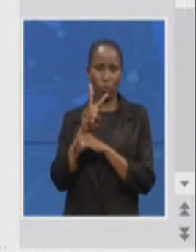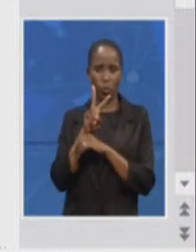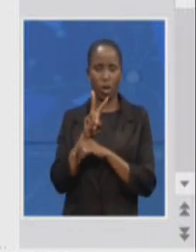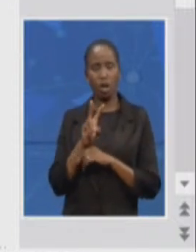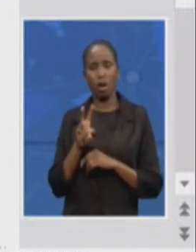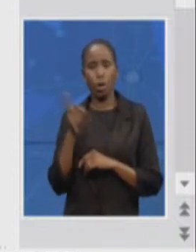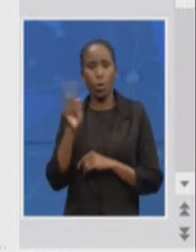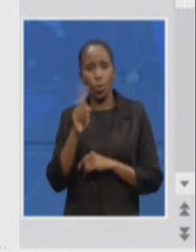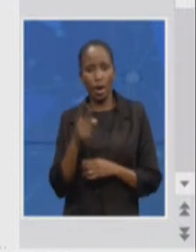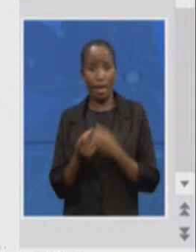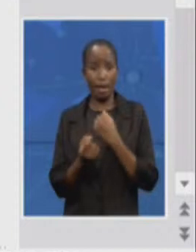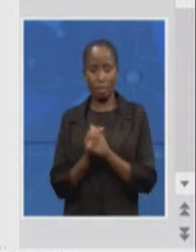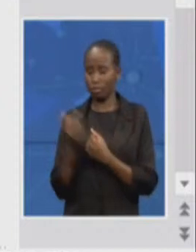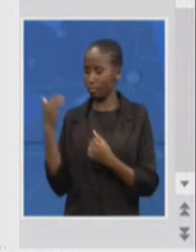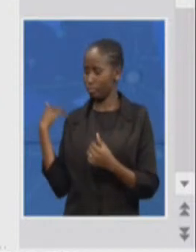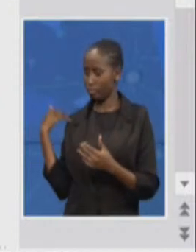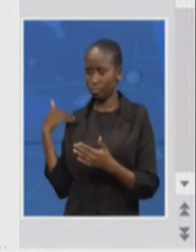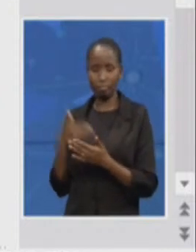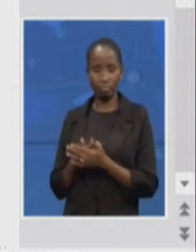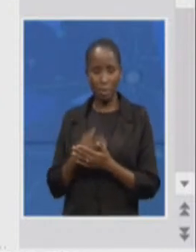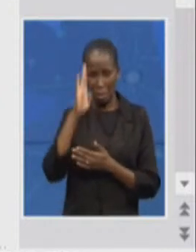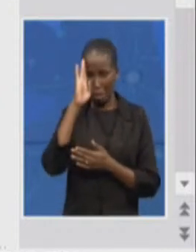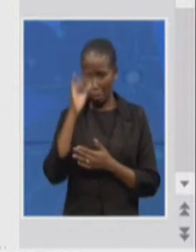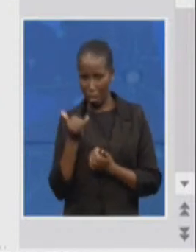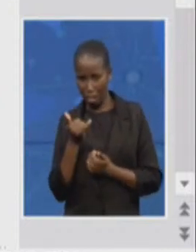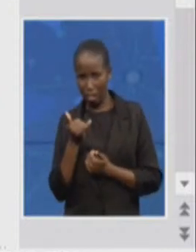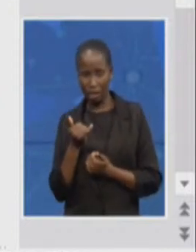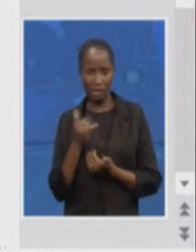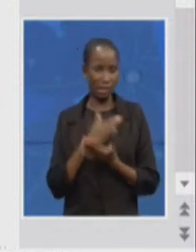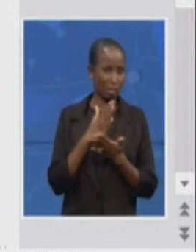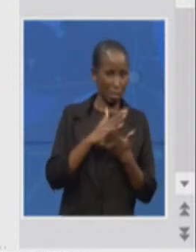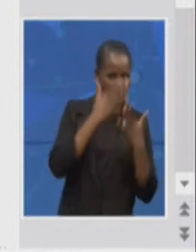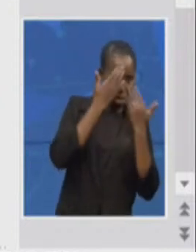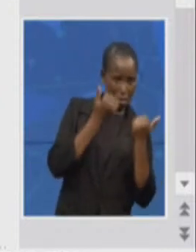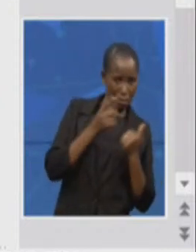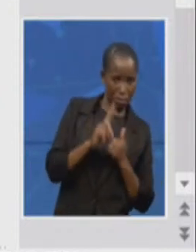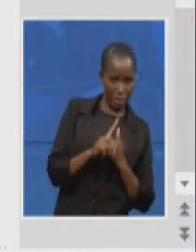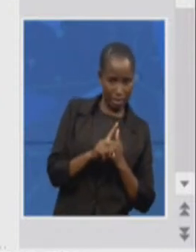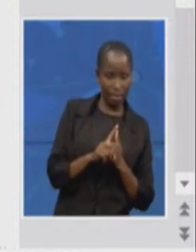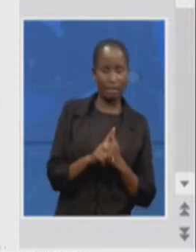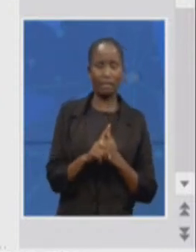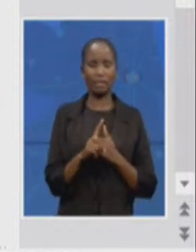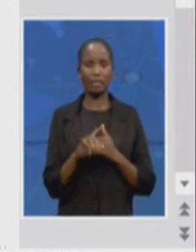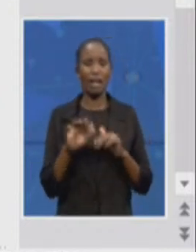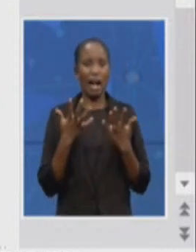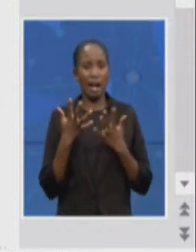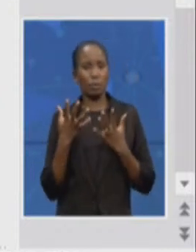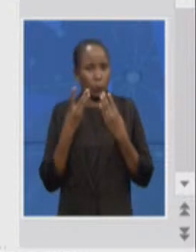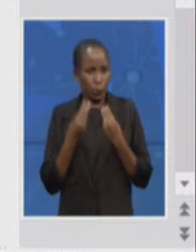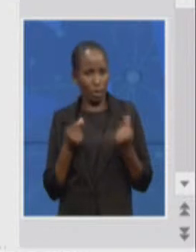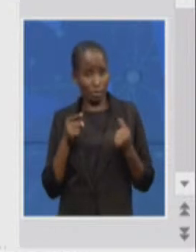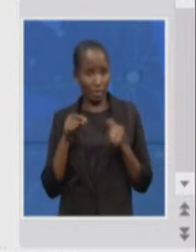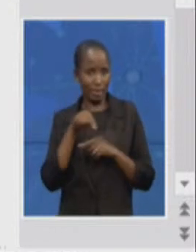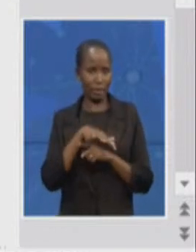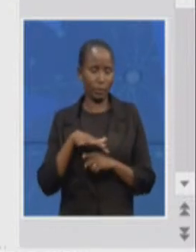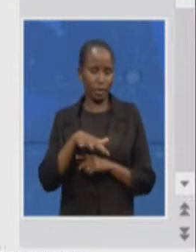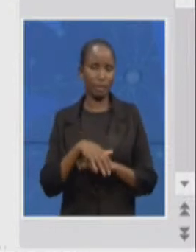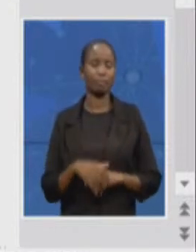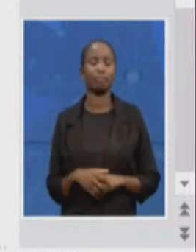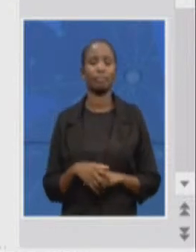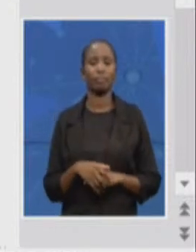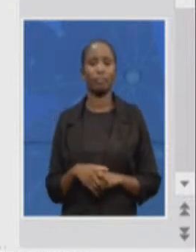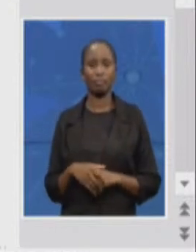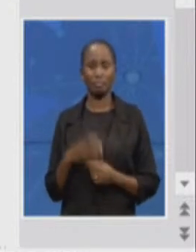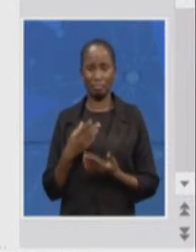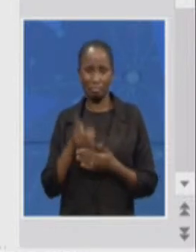as we deal with this situation. So let me see if I can get